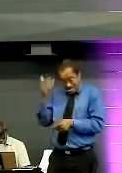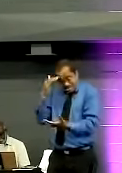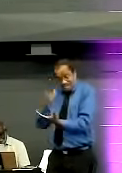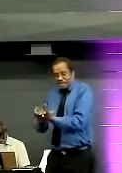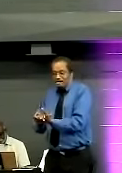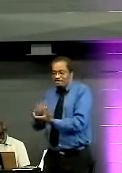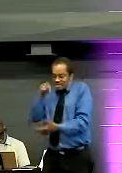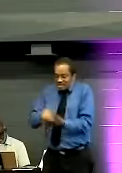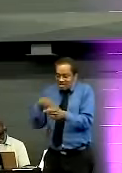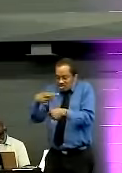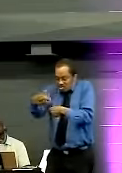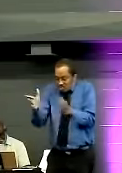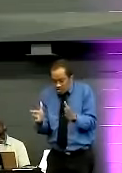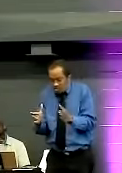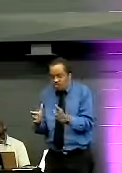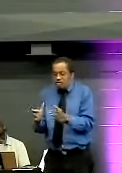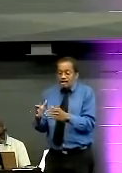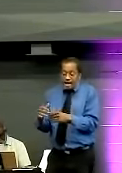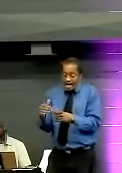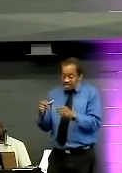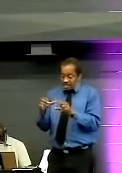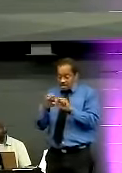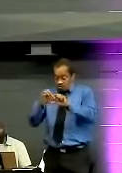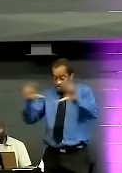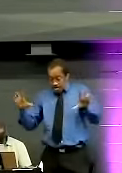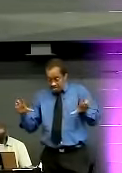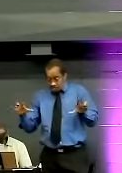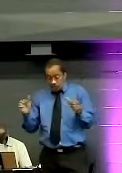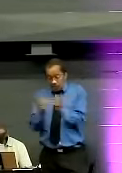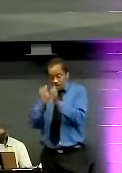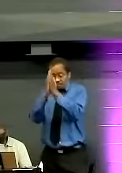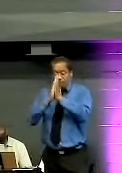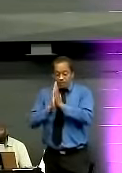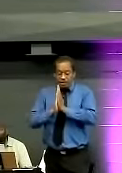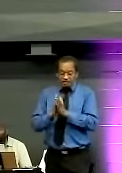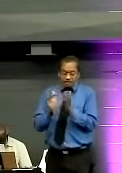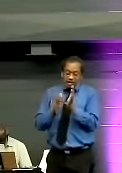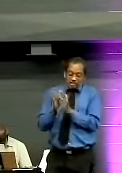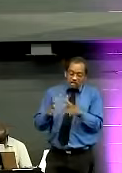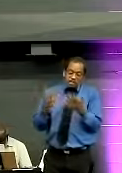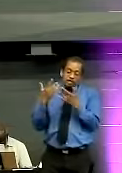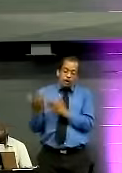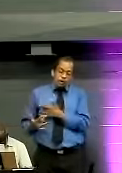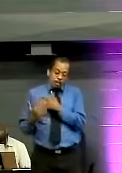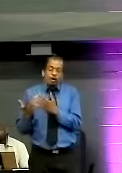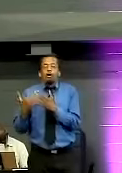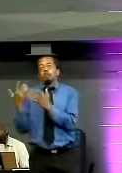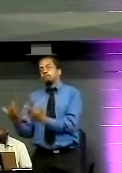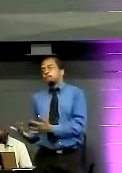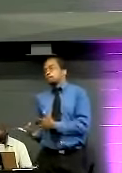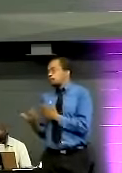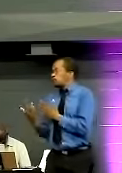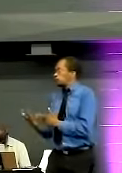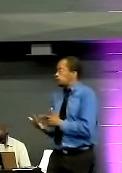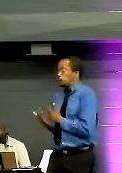room, and in the room they have to release. Part of what they're praying is Jesus tells them to go wait there, just tarry there, right? And